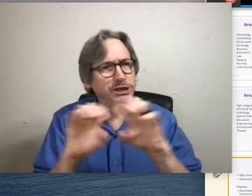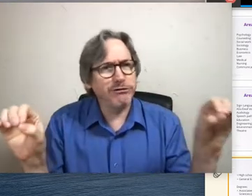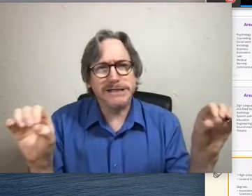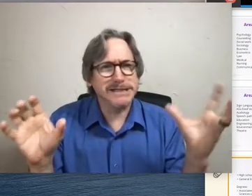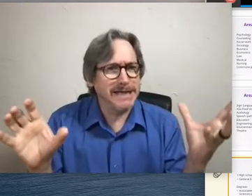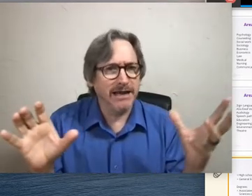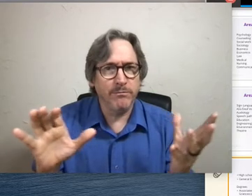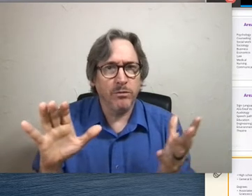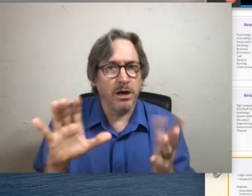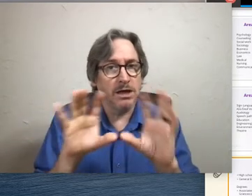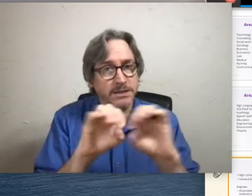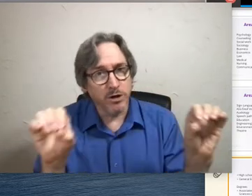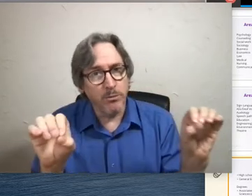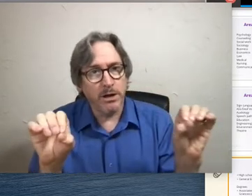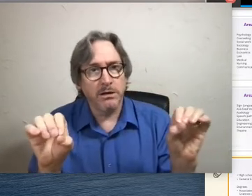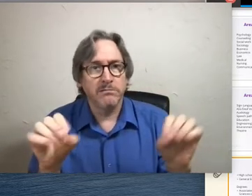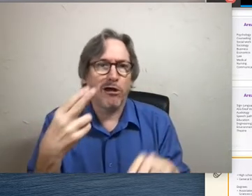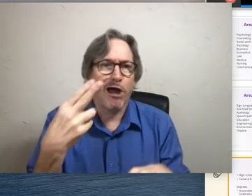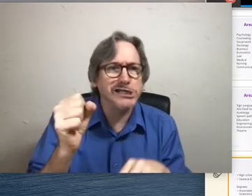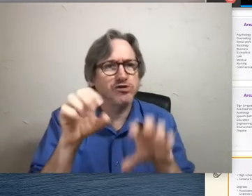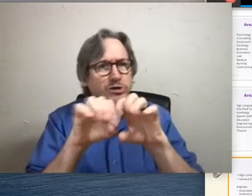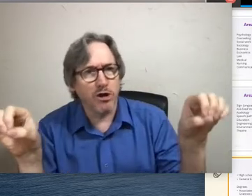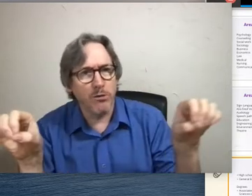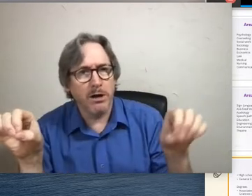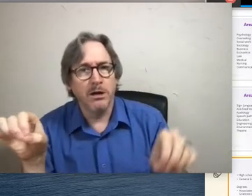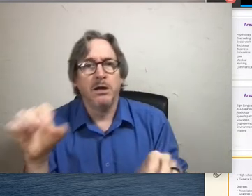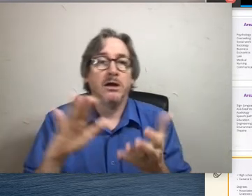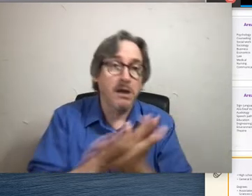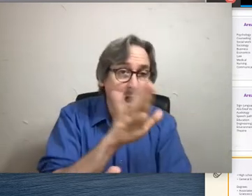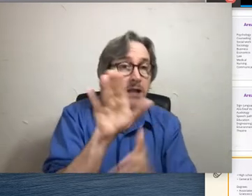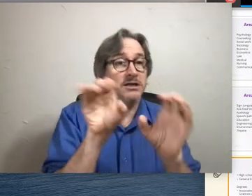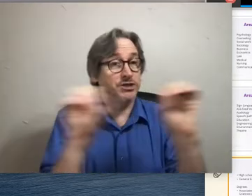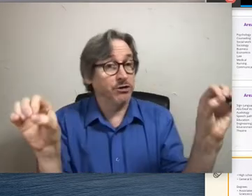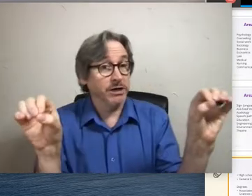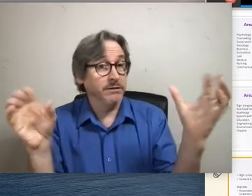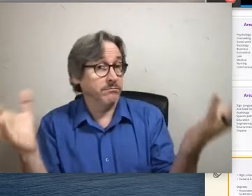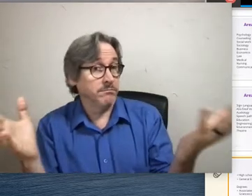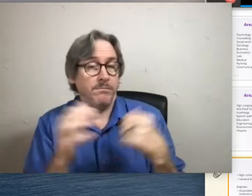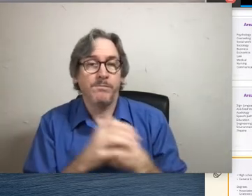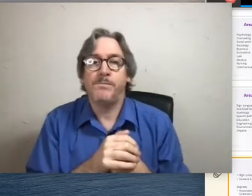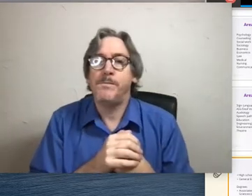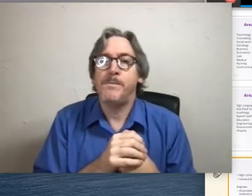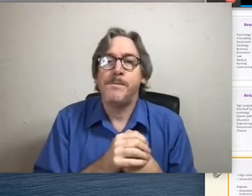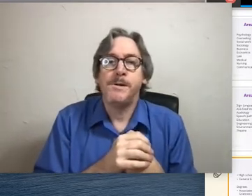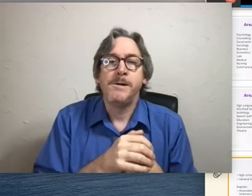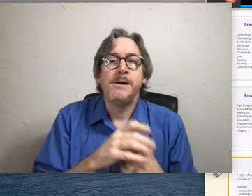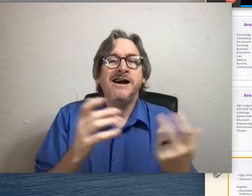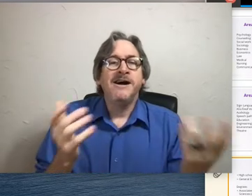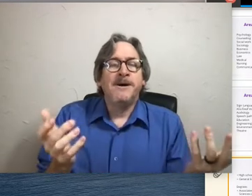So degree is the same, diploma, high school diploma, college degree.